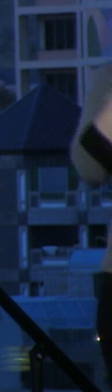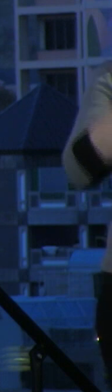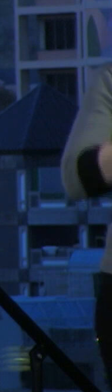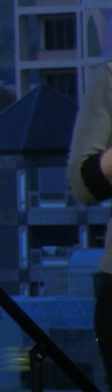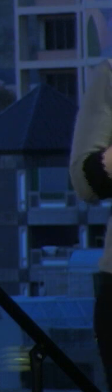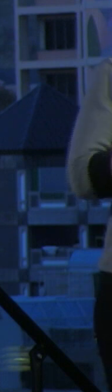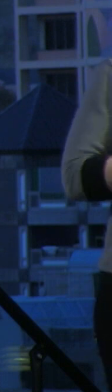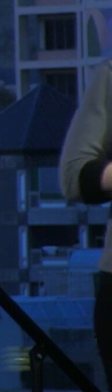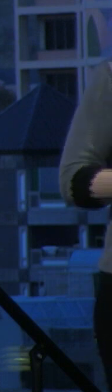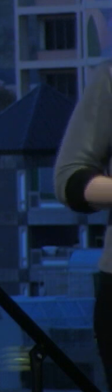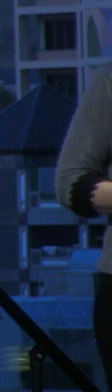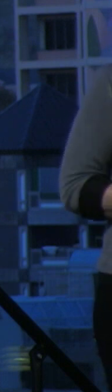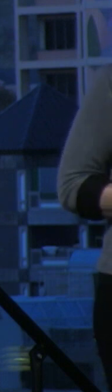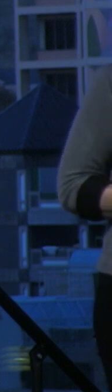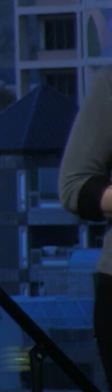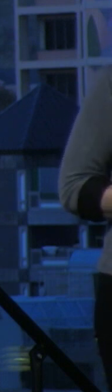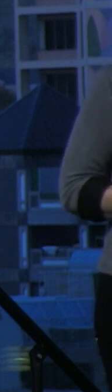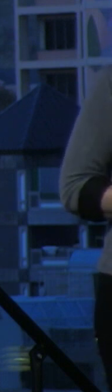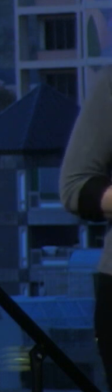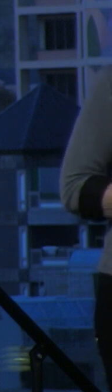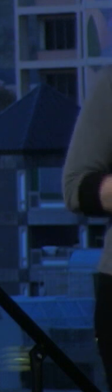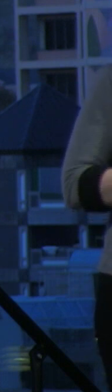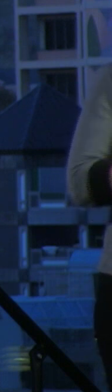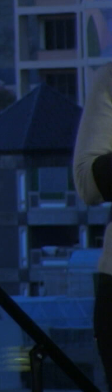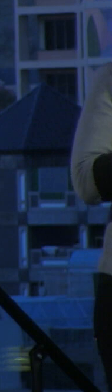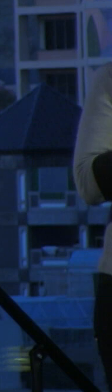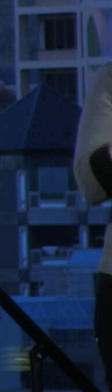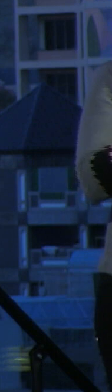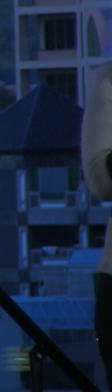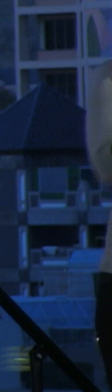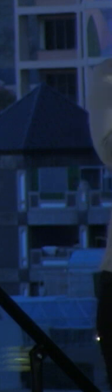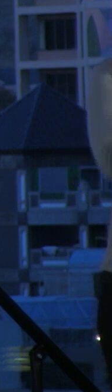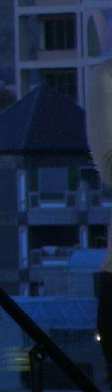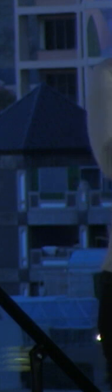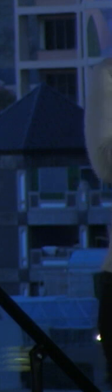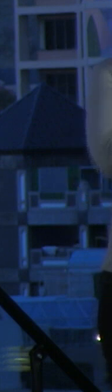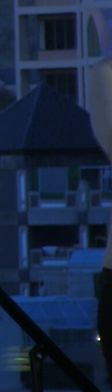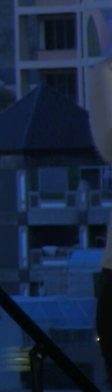But that's, mostly just making sure little shitheads get back to post.